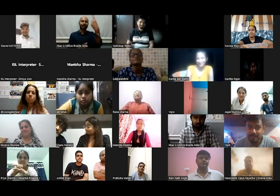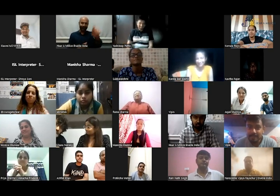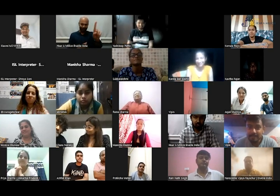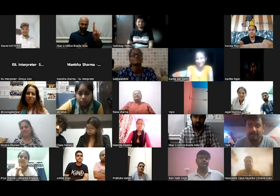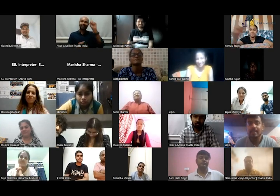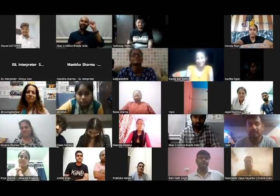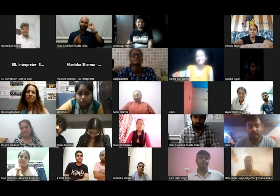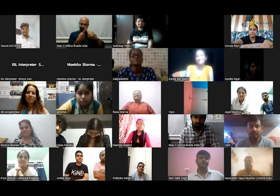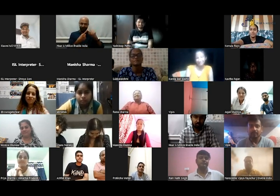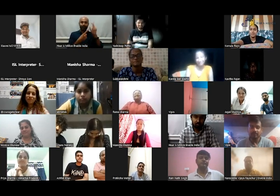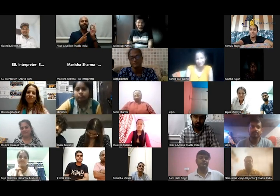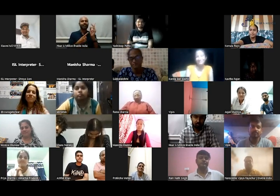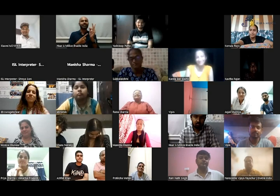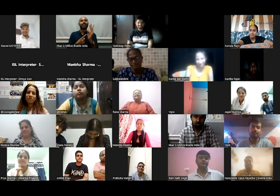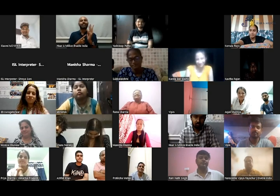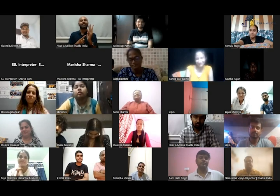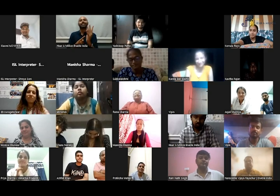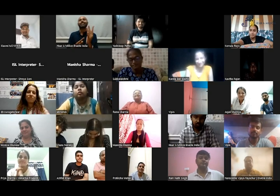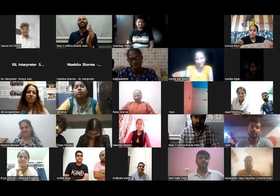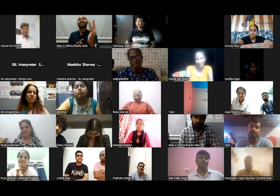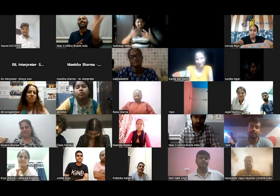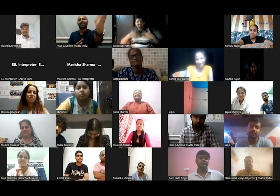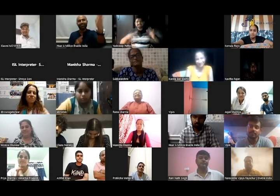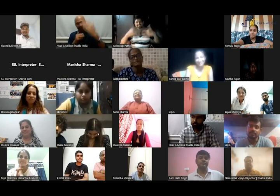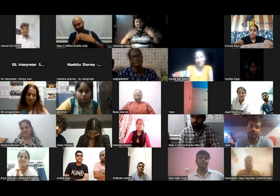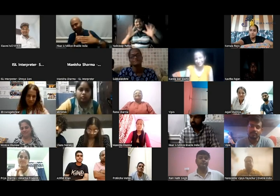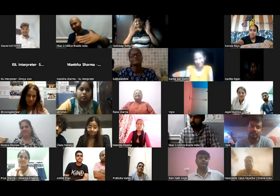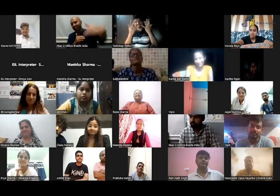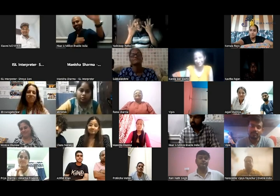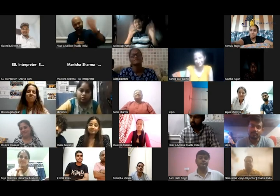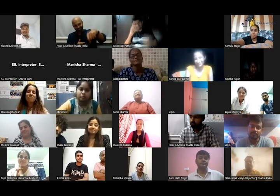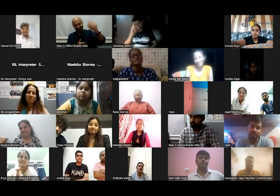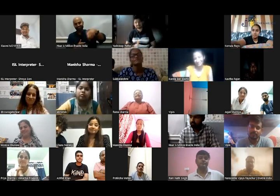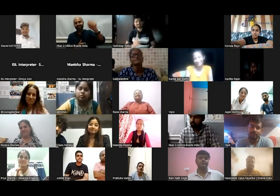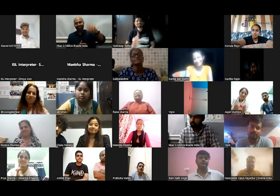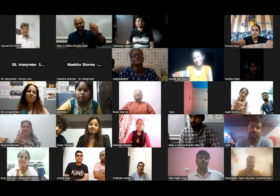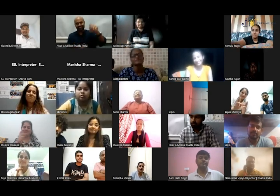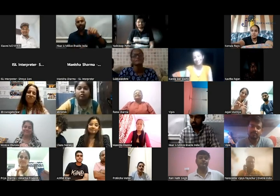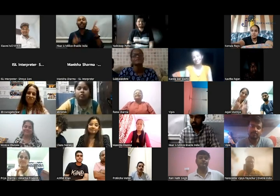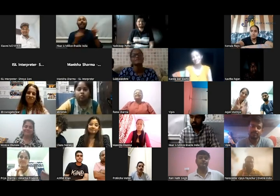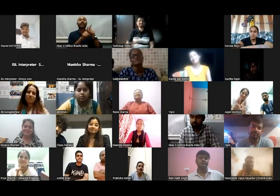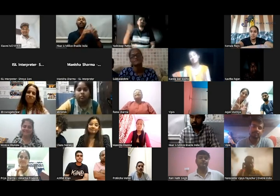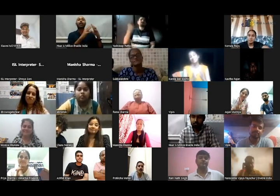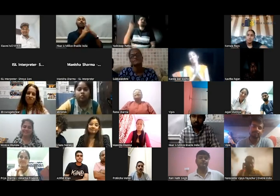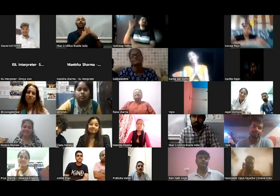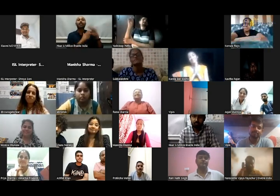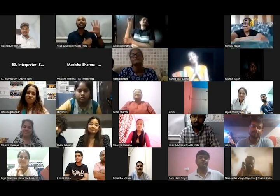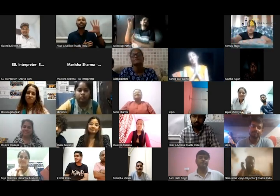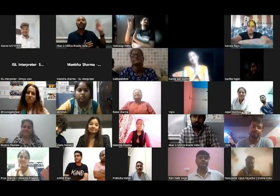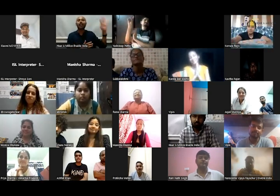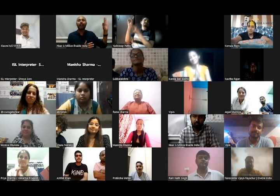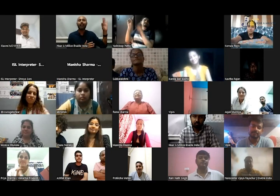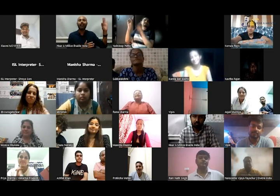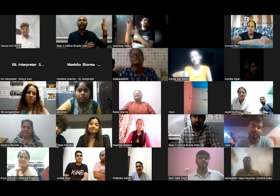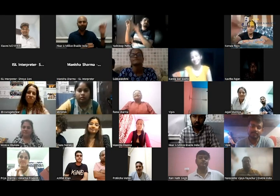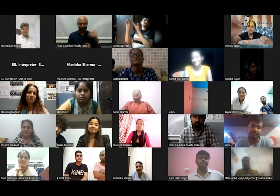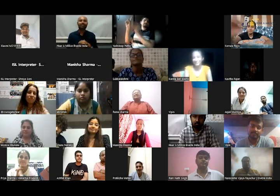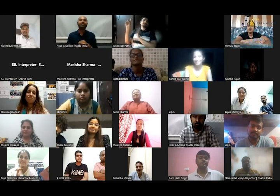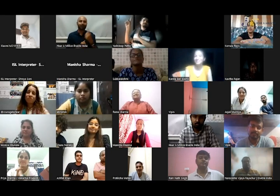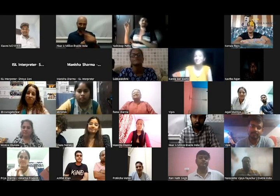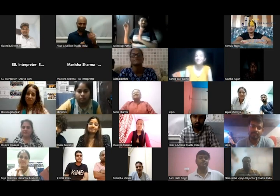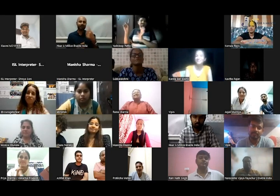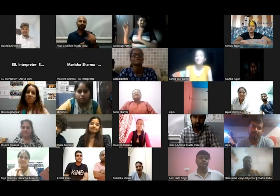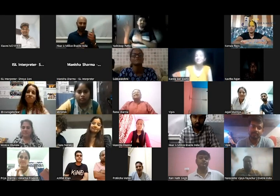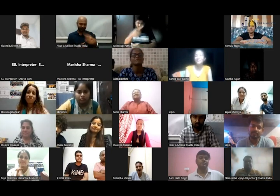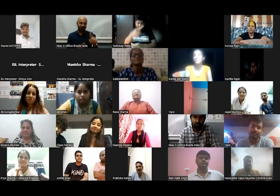Yashdeep here, that yes, she was the first one, but yes, I would really want that so many deaf people comes, the lawyer, and